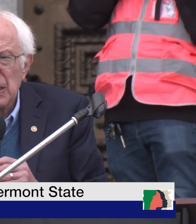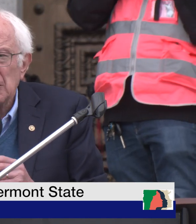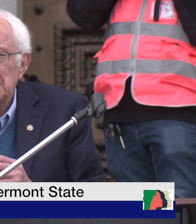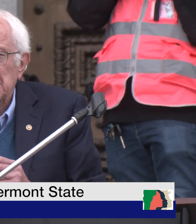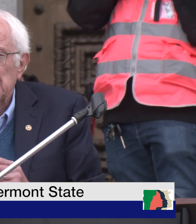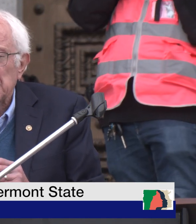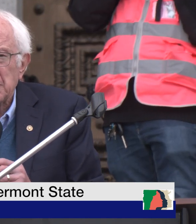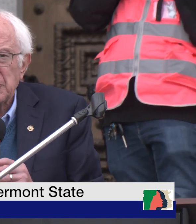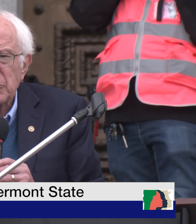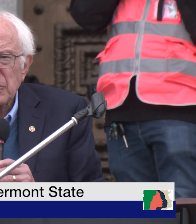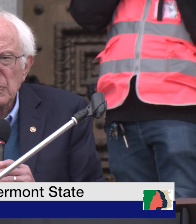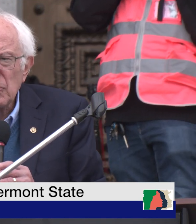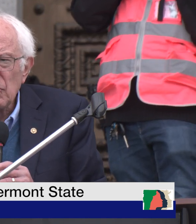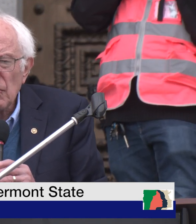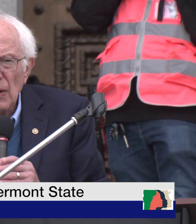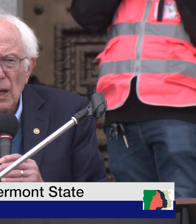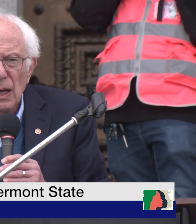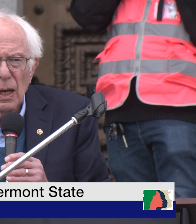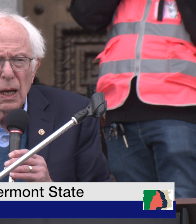happen.